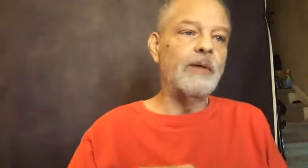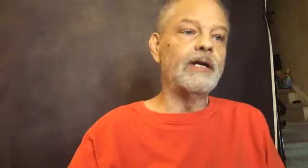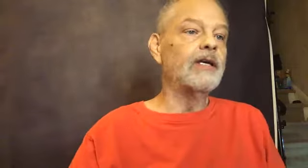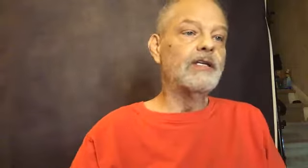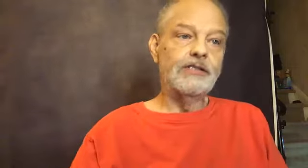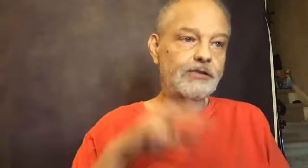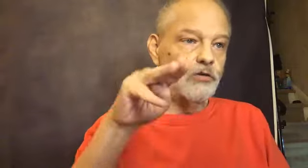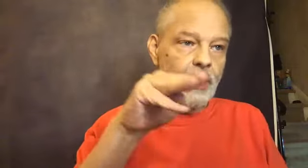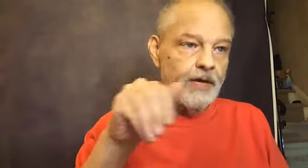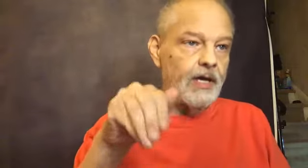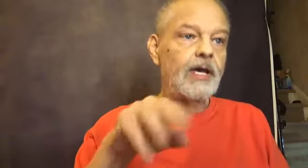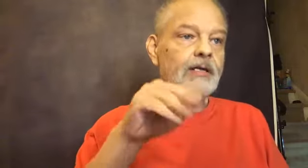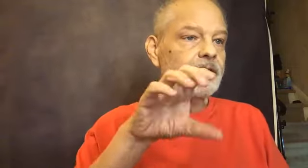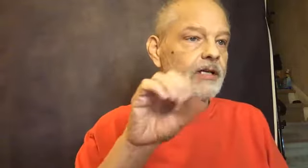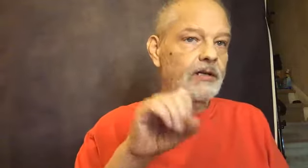about it. Just do MA and